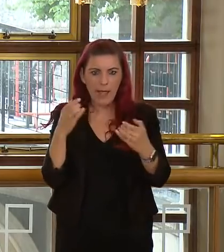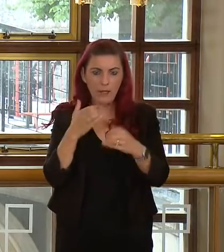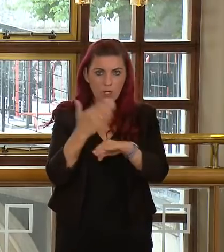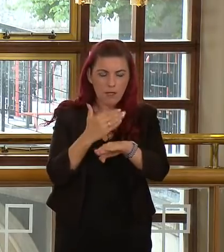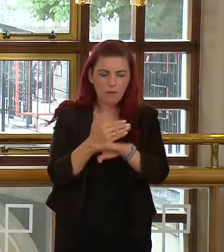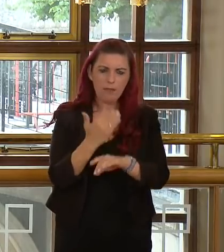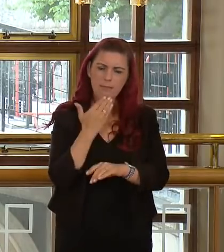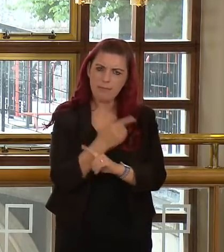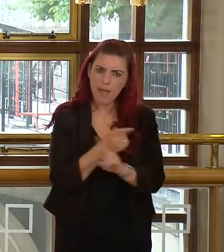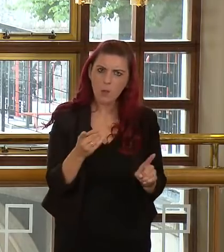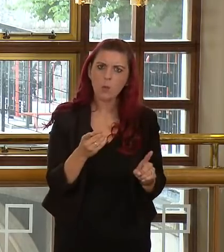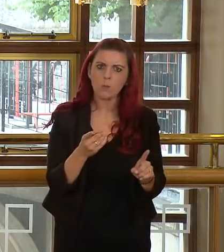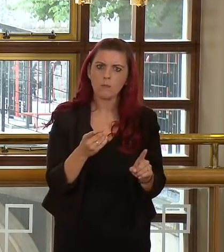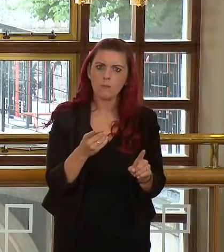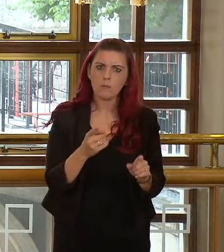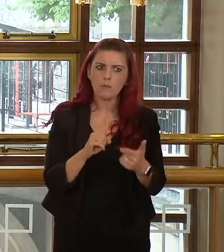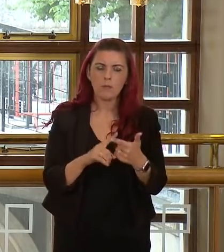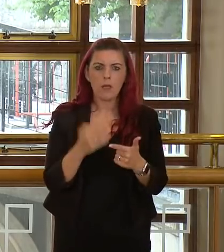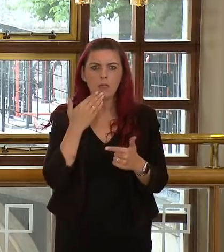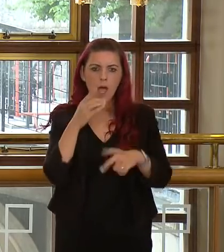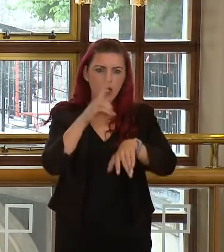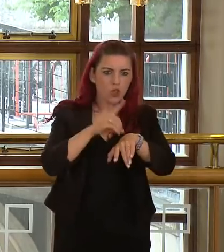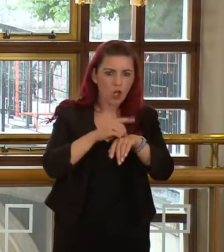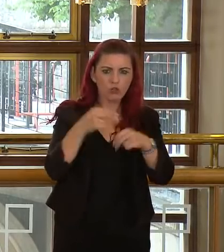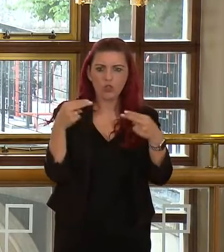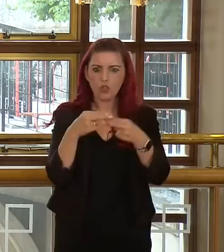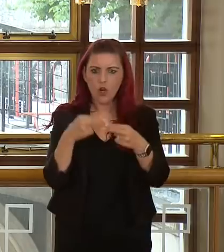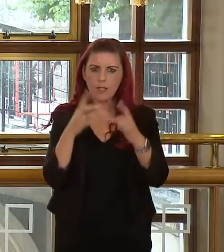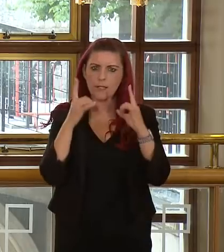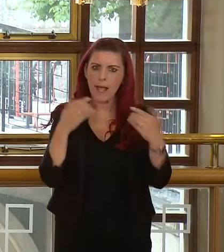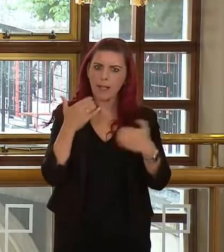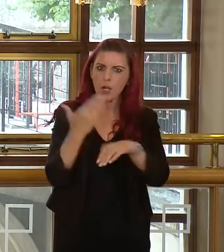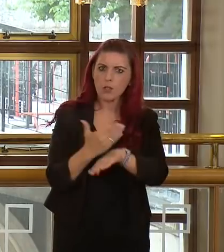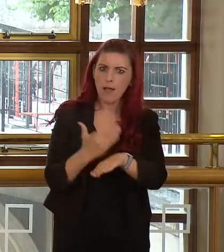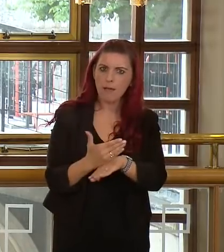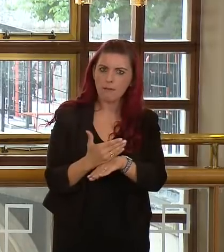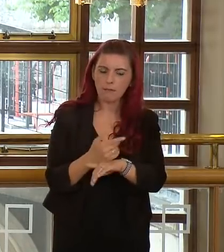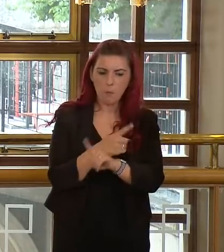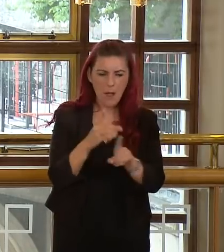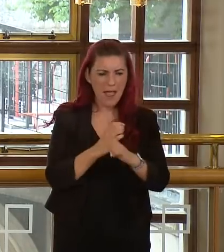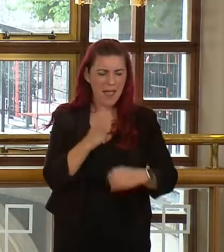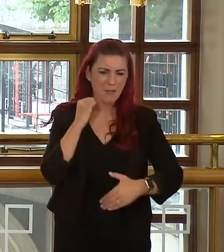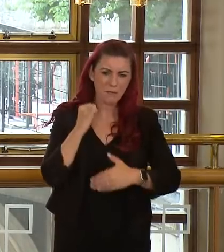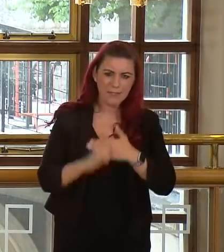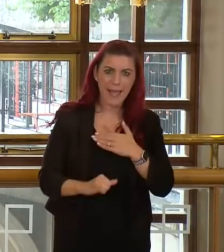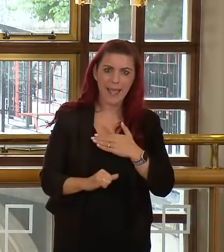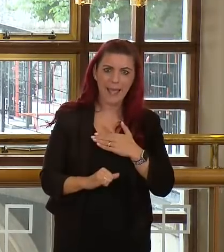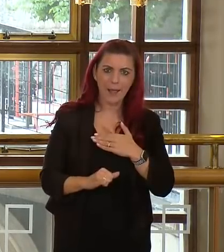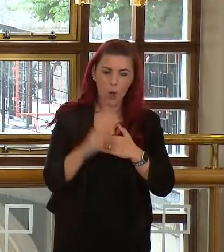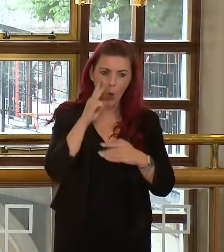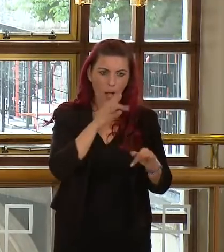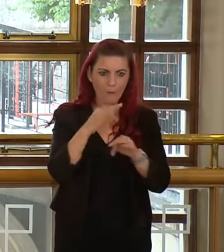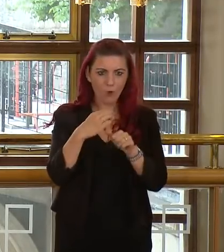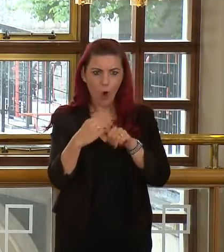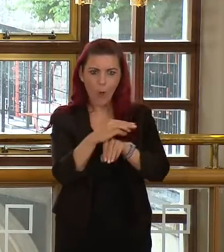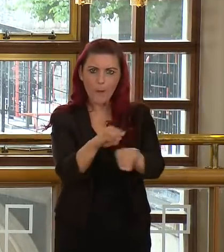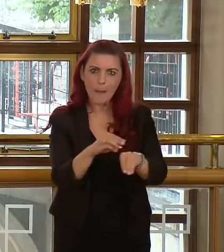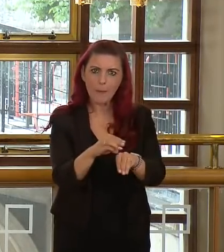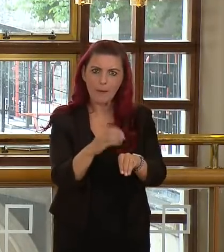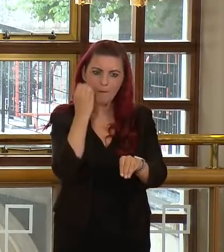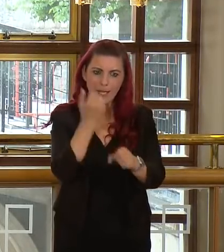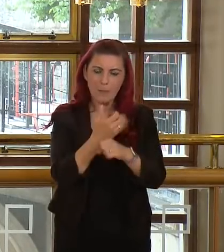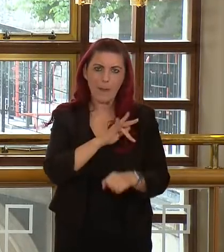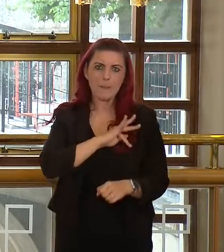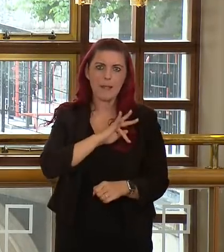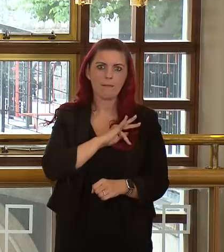you. We thank our doctors and nurses and healthcare staff who day after day put other people first as they fought against a